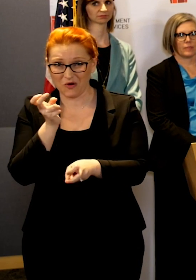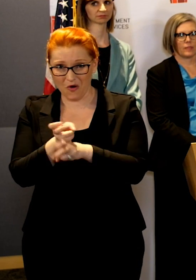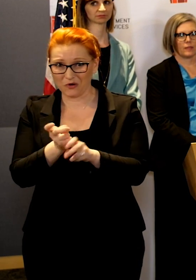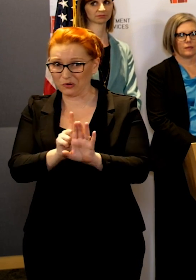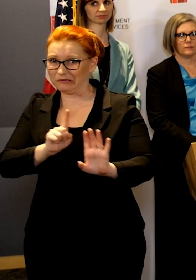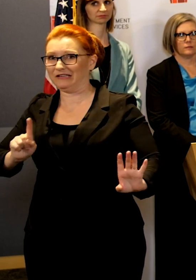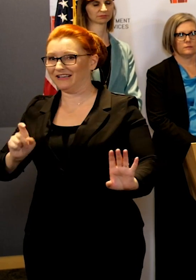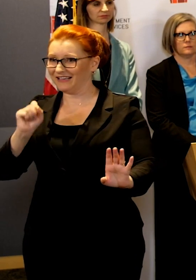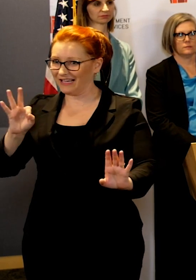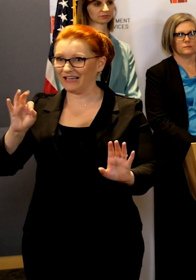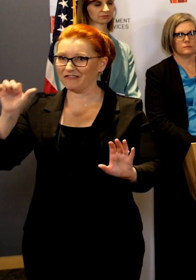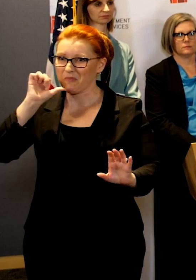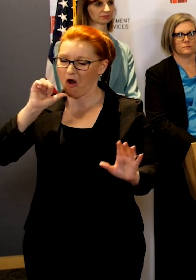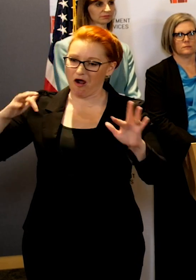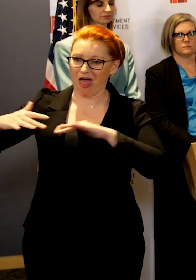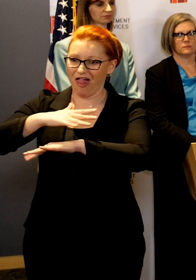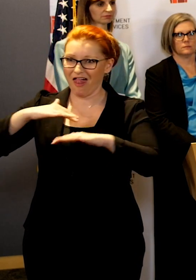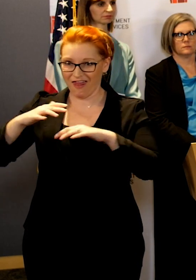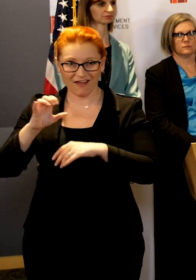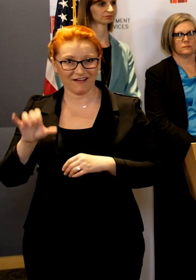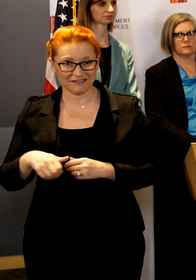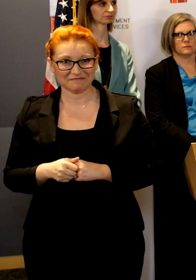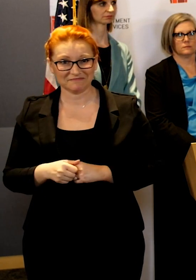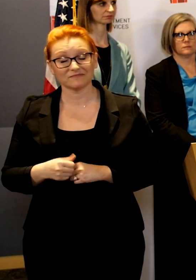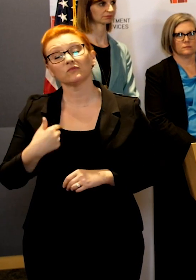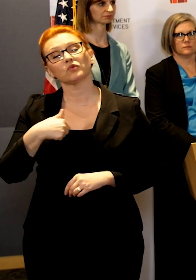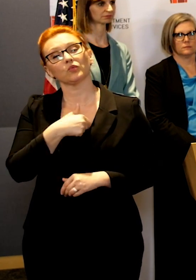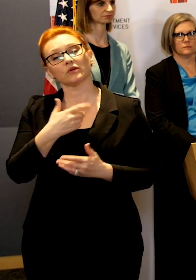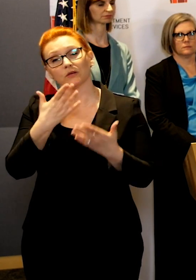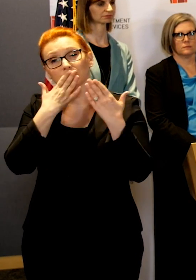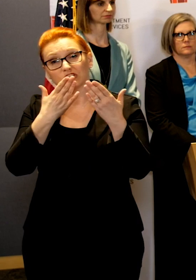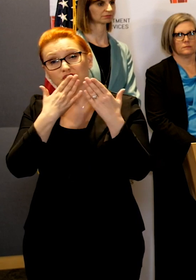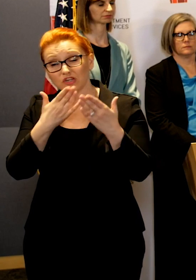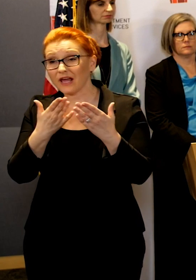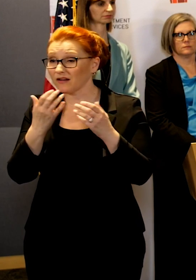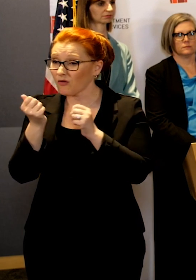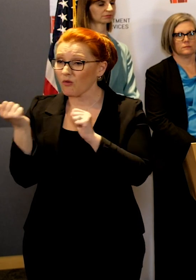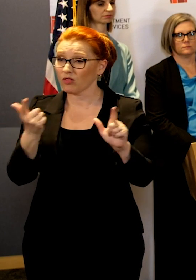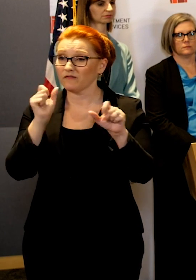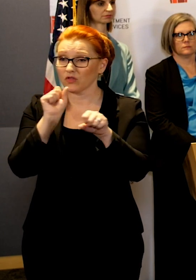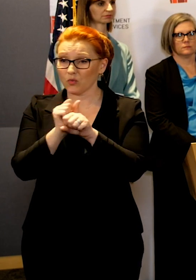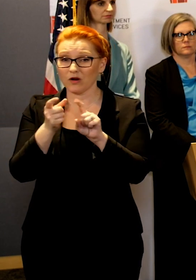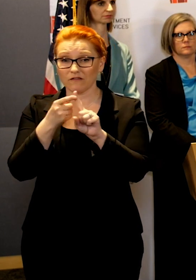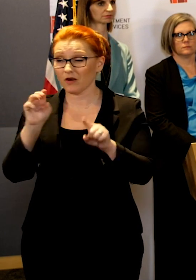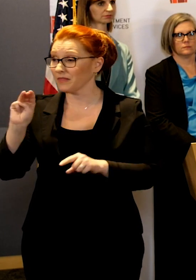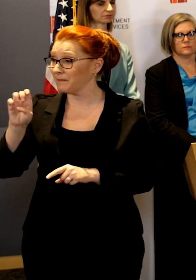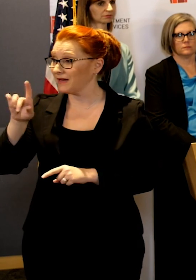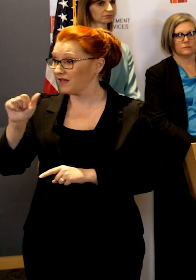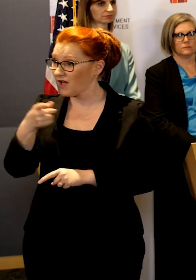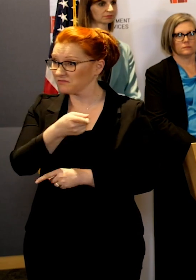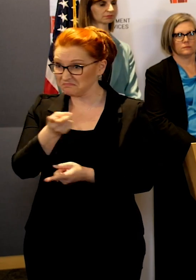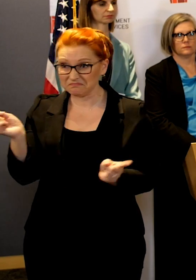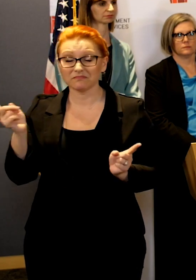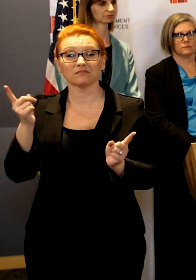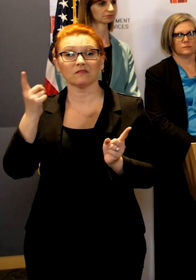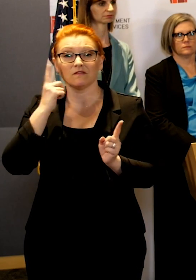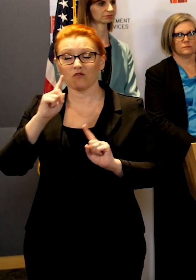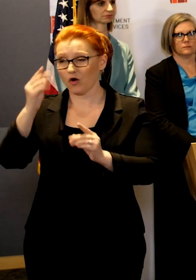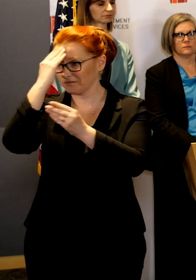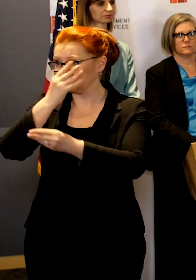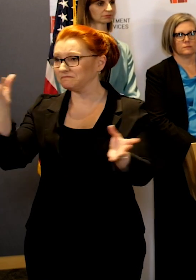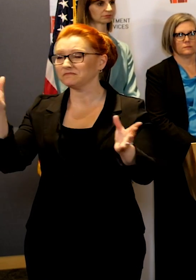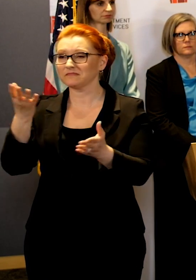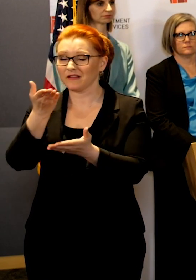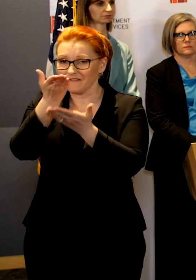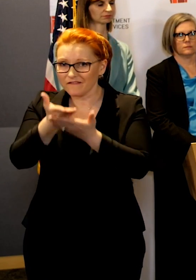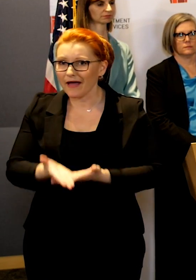bar. We appreciate the work being done by the Arizona media to get the facts out and the